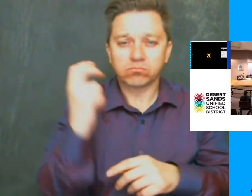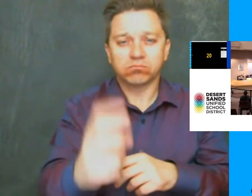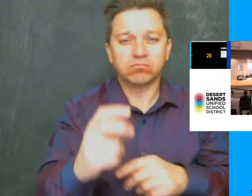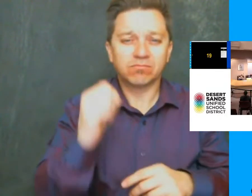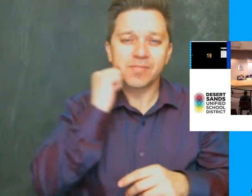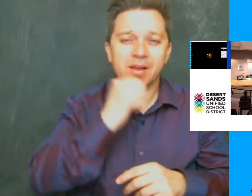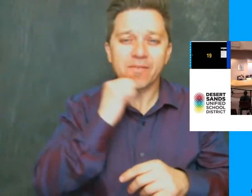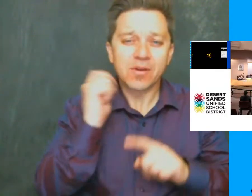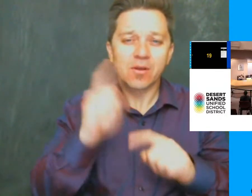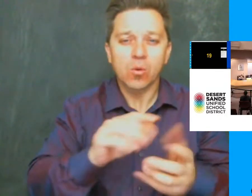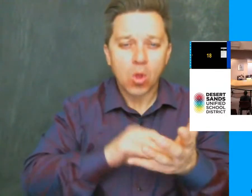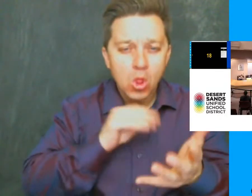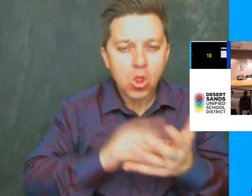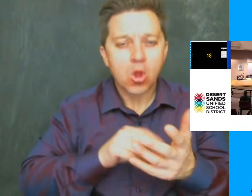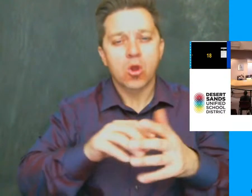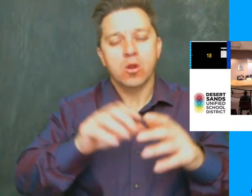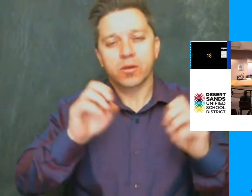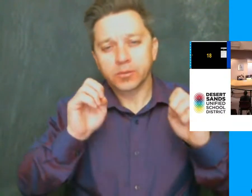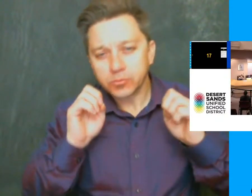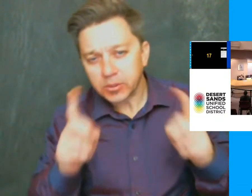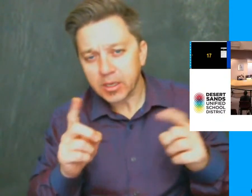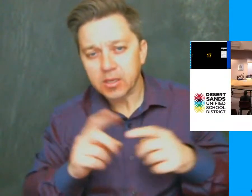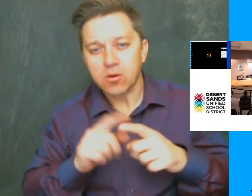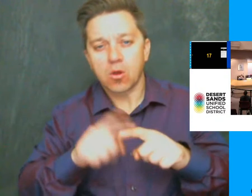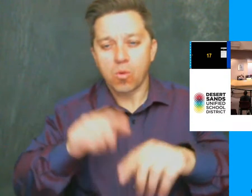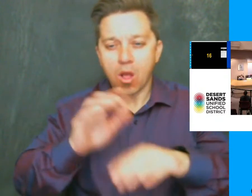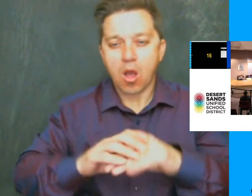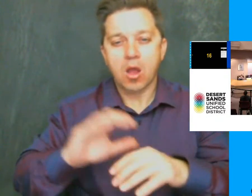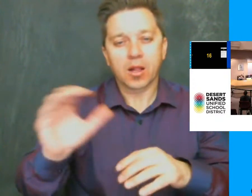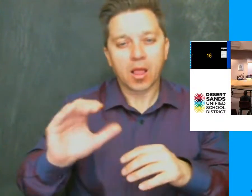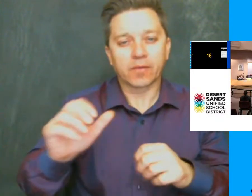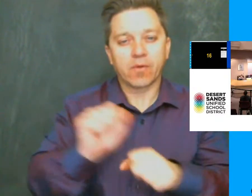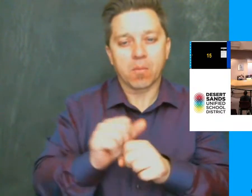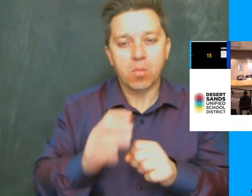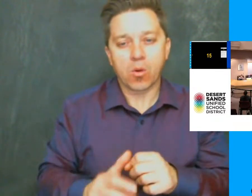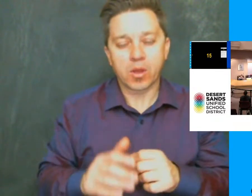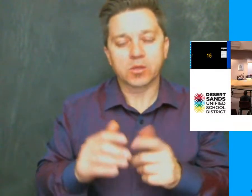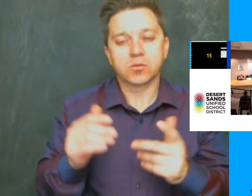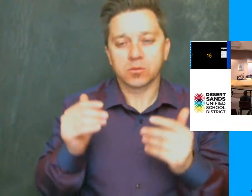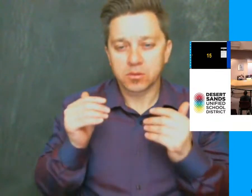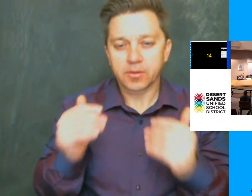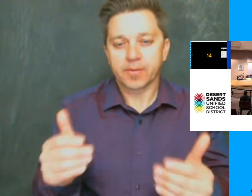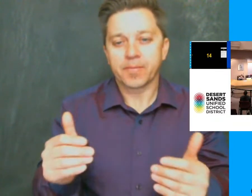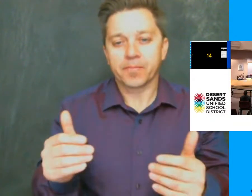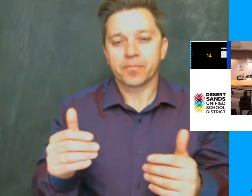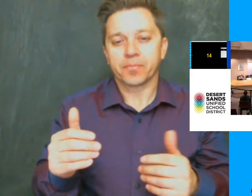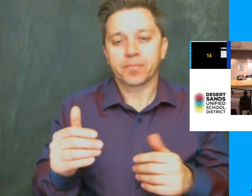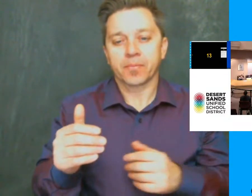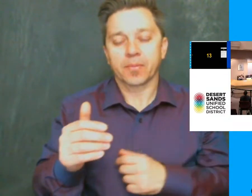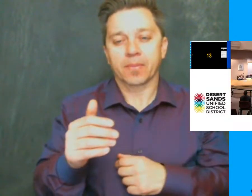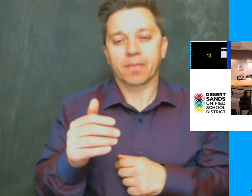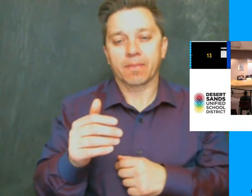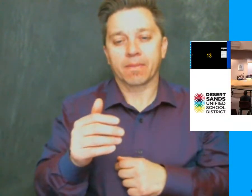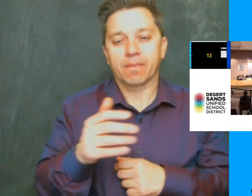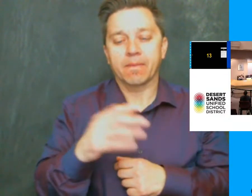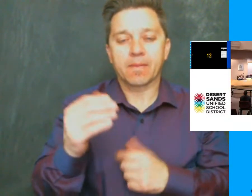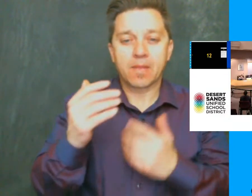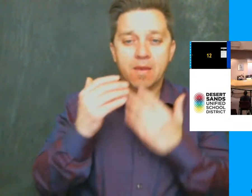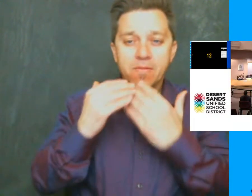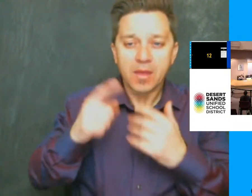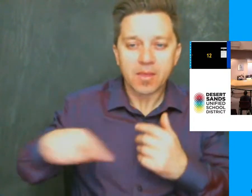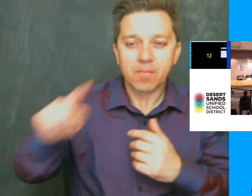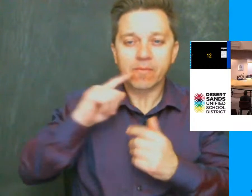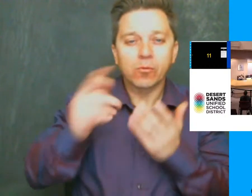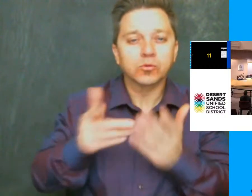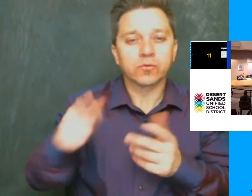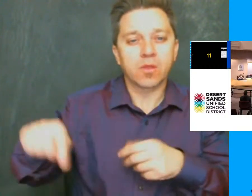get an education. You guys also need to be relying on your classified employees to go ahead and thank them for the services that